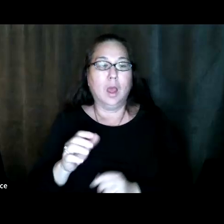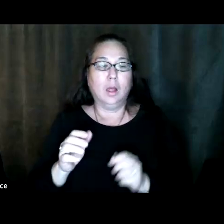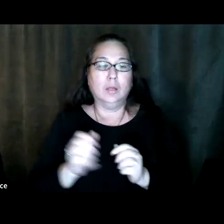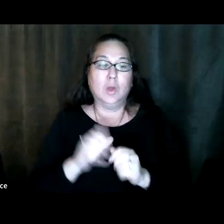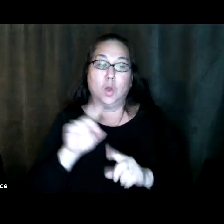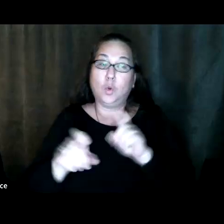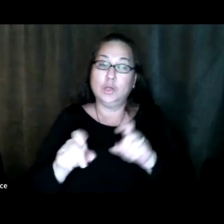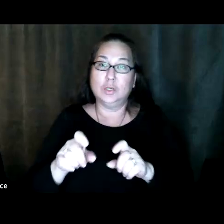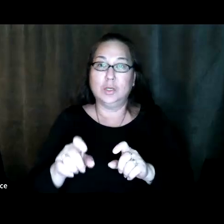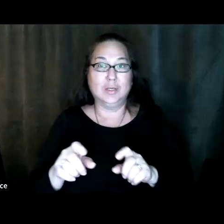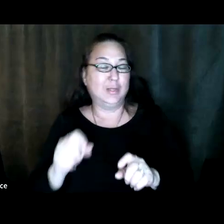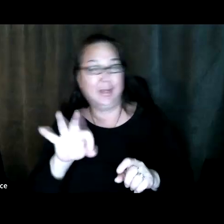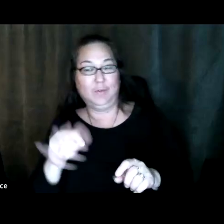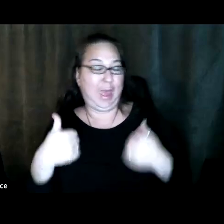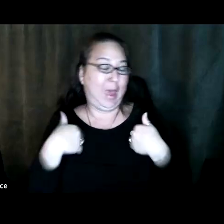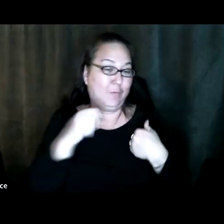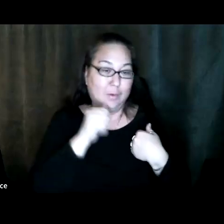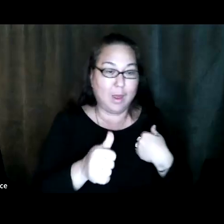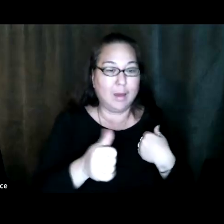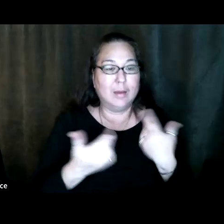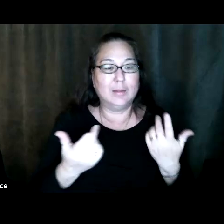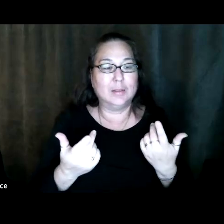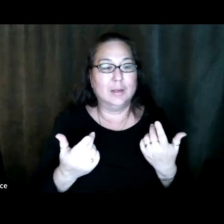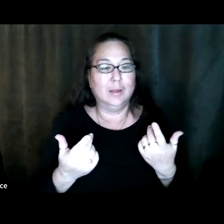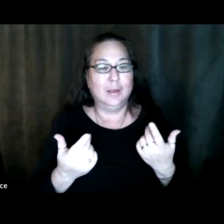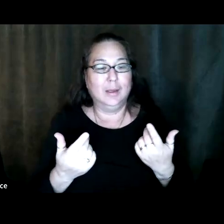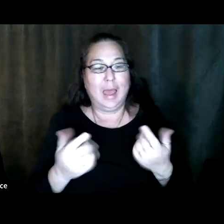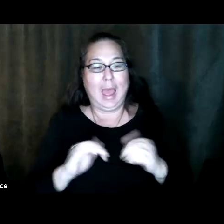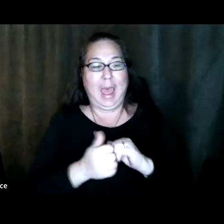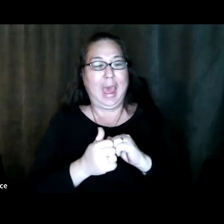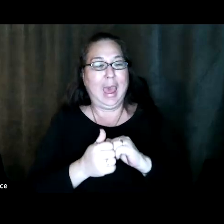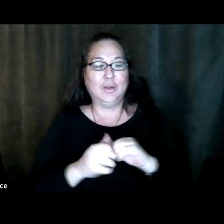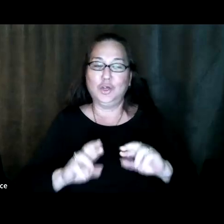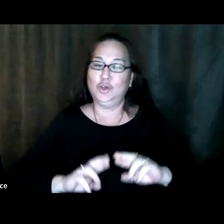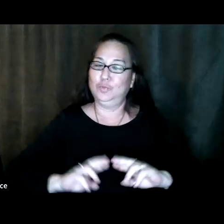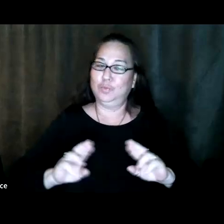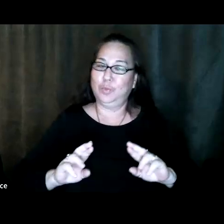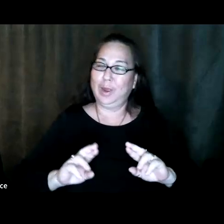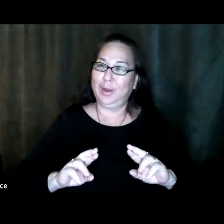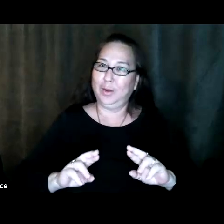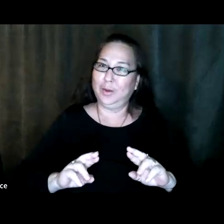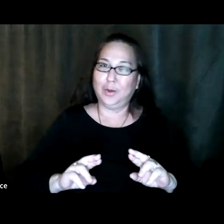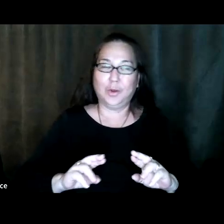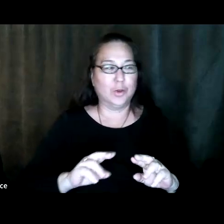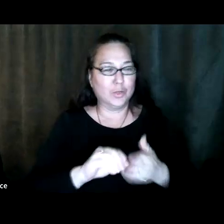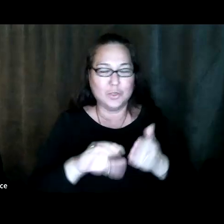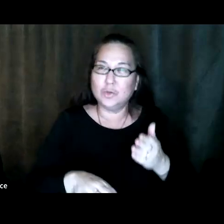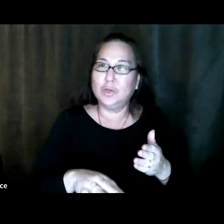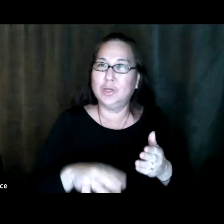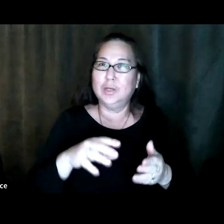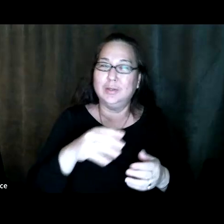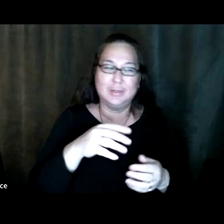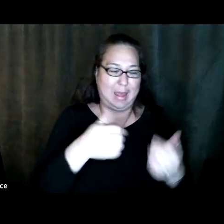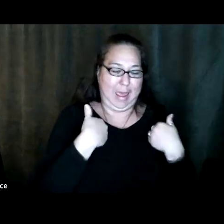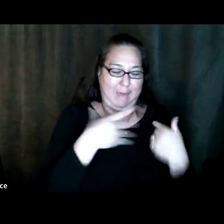with disability to navigate MCAS, you know what I mean? So as you said, we're still trying to learn more from the